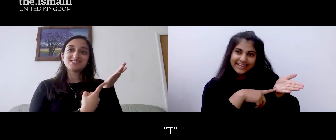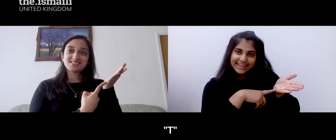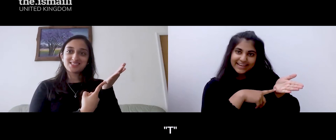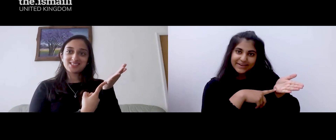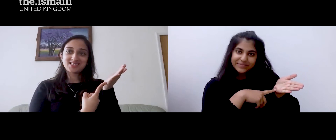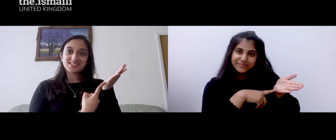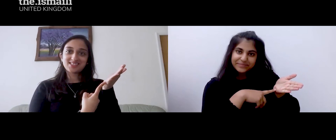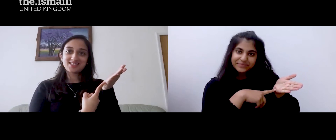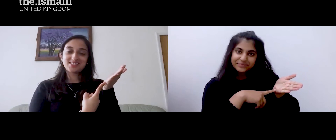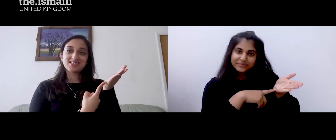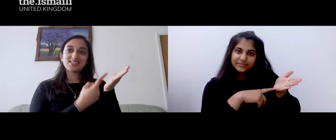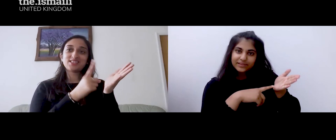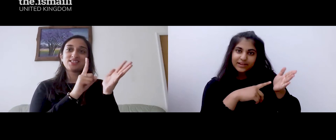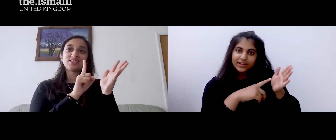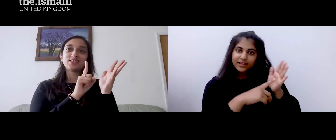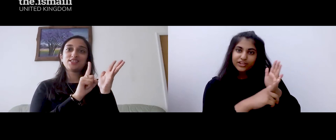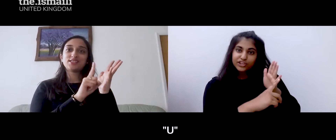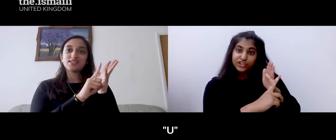T,